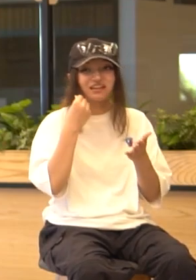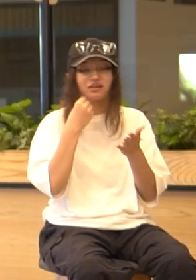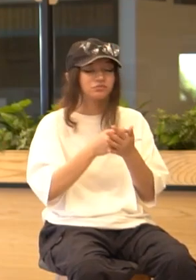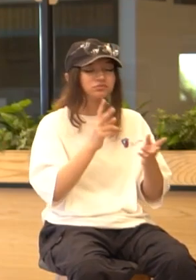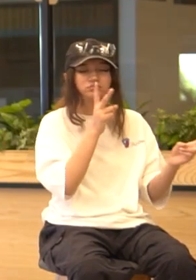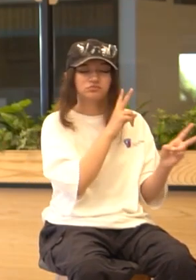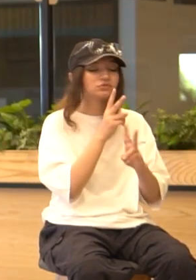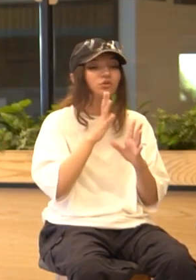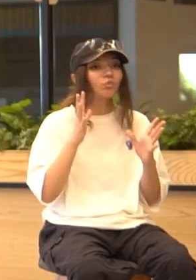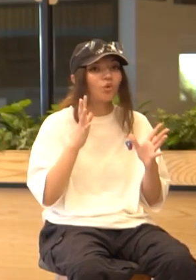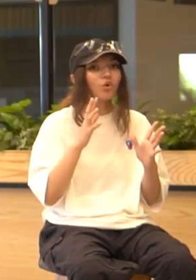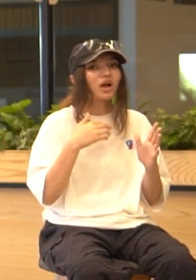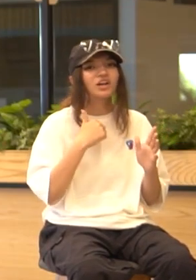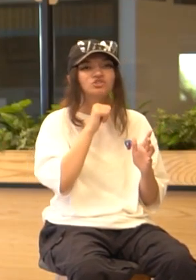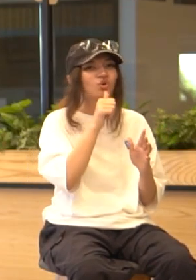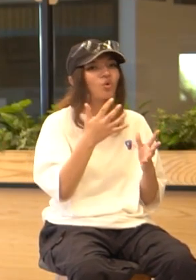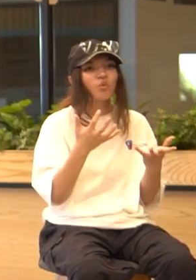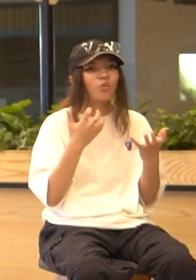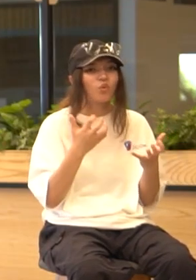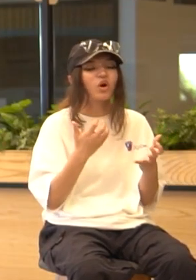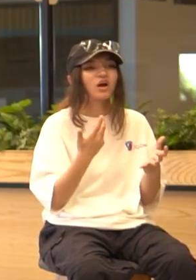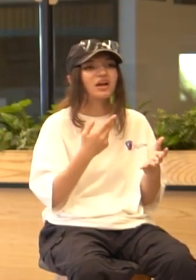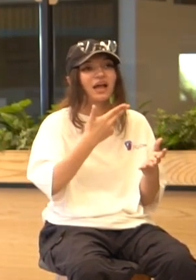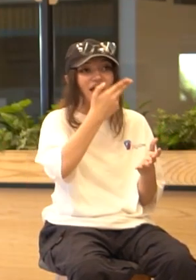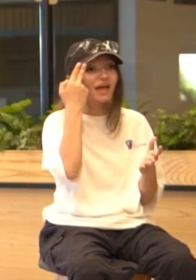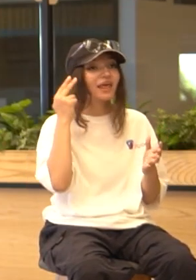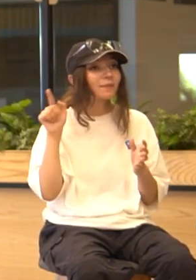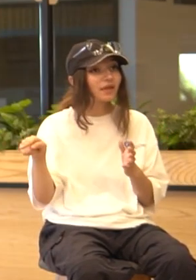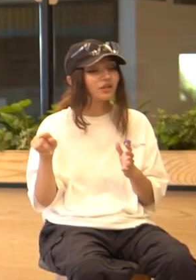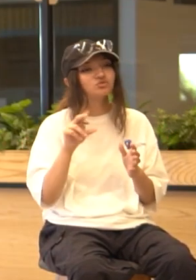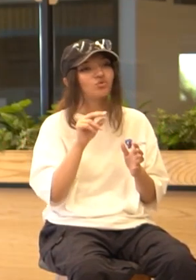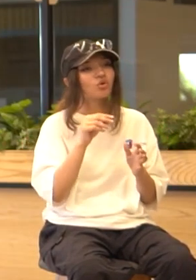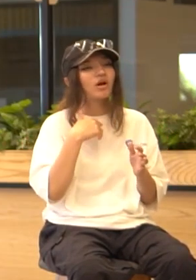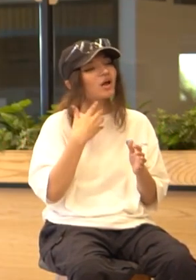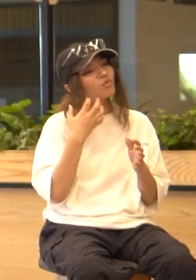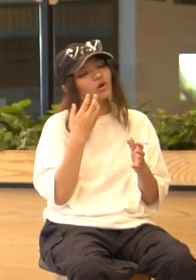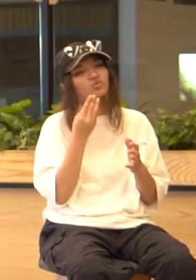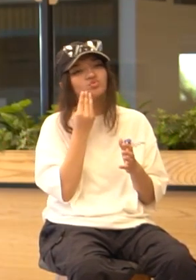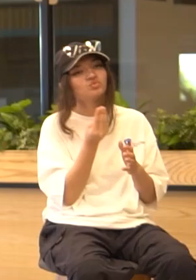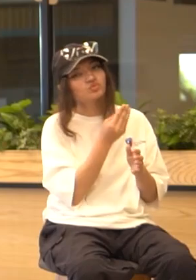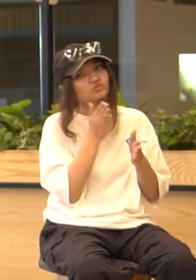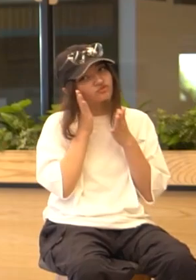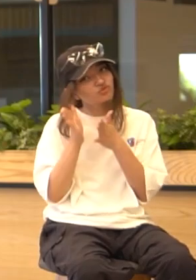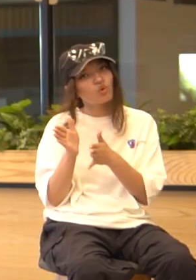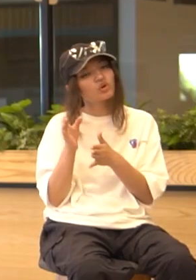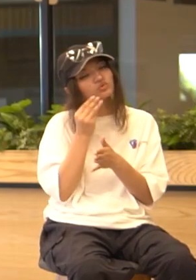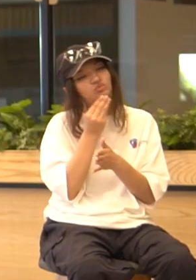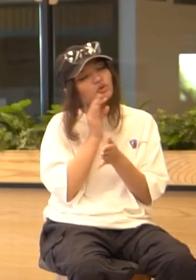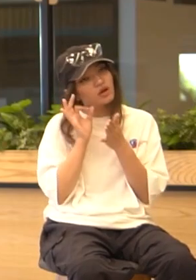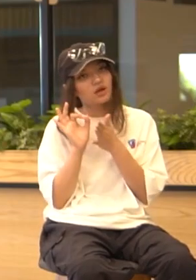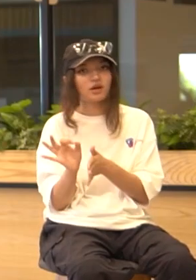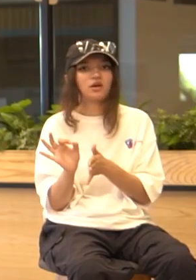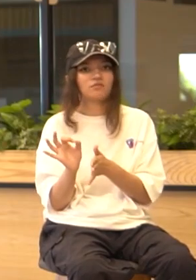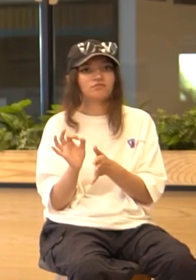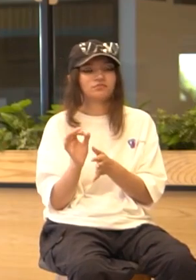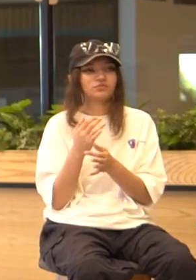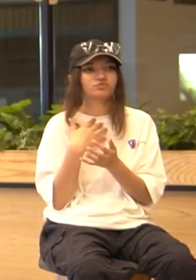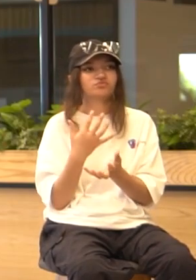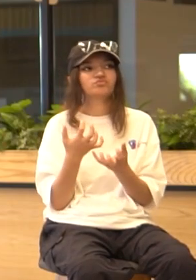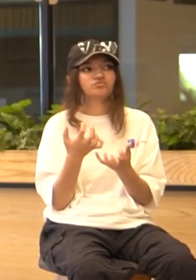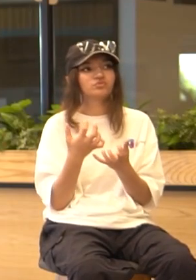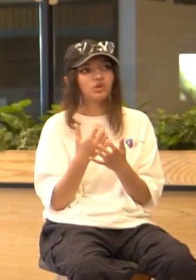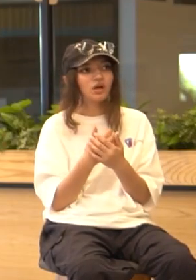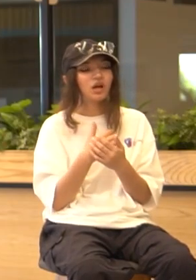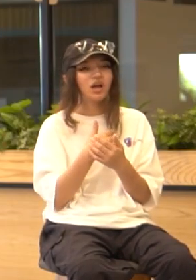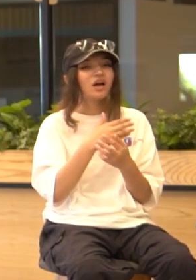So I don't really want to move the focus from Urdu. There's already been so much work being done in Arabic. Like, I don't